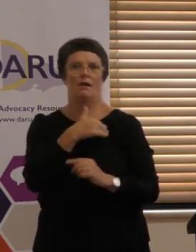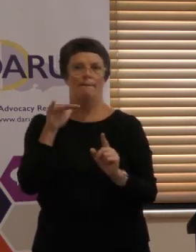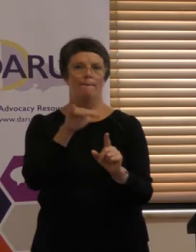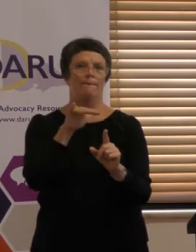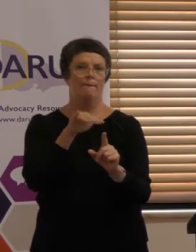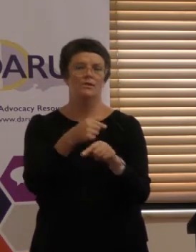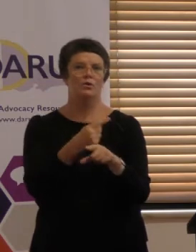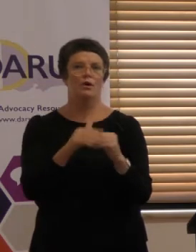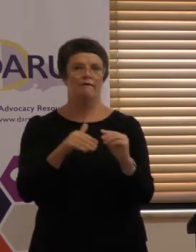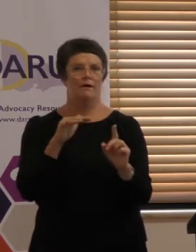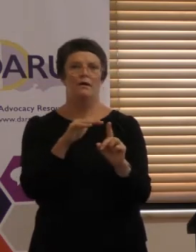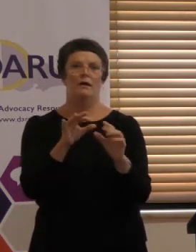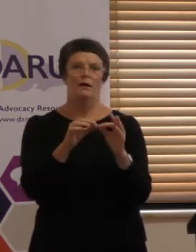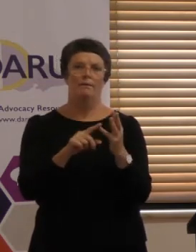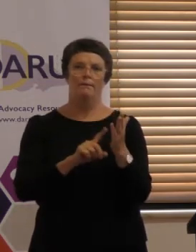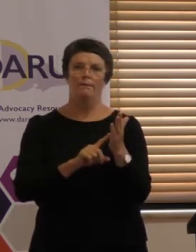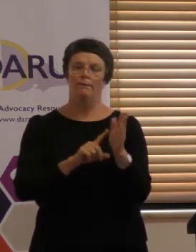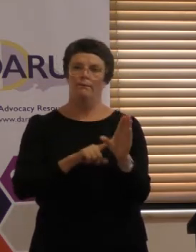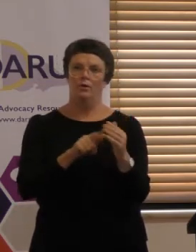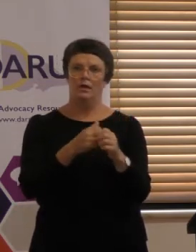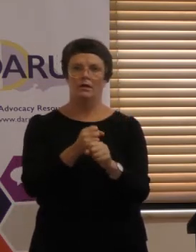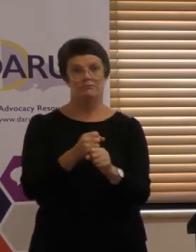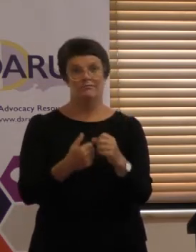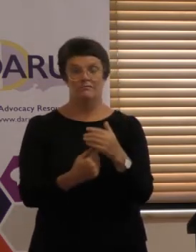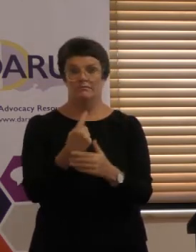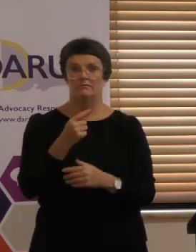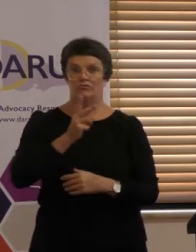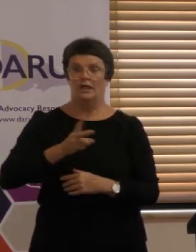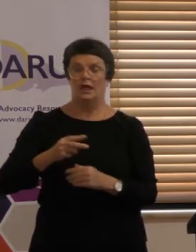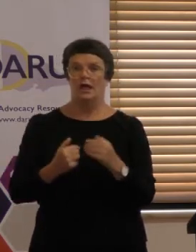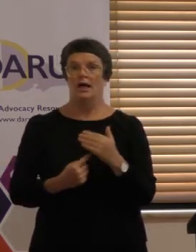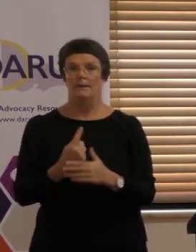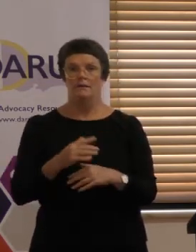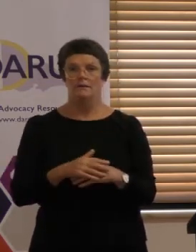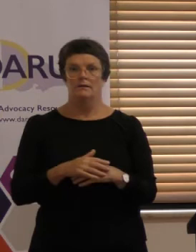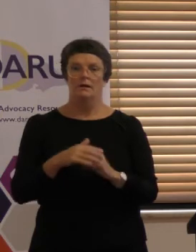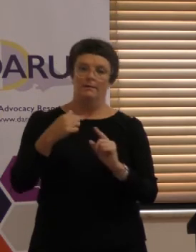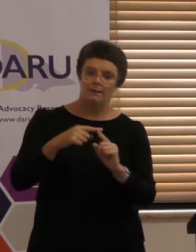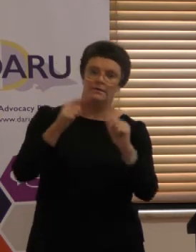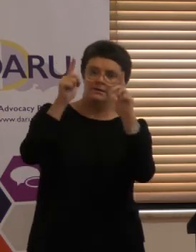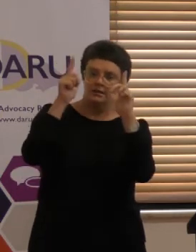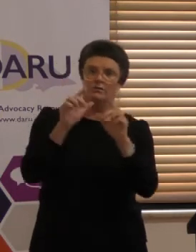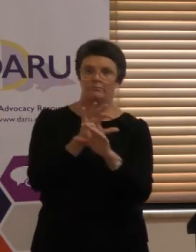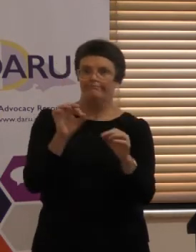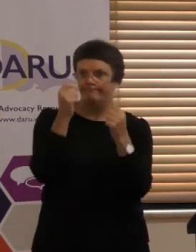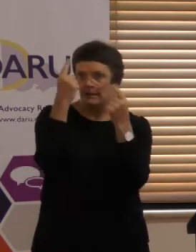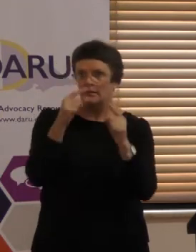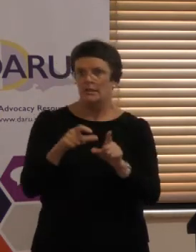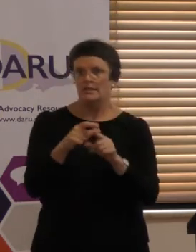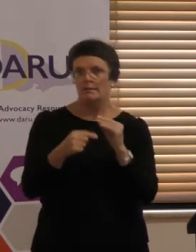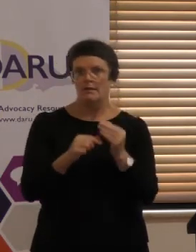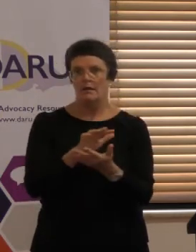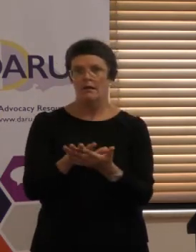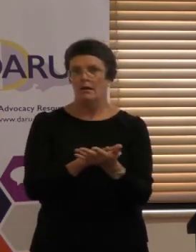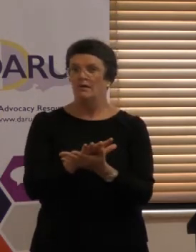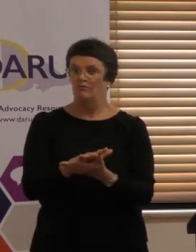And when you have teachers then who don't understand your disability as well, it's very, very hard to address